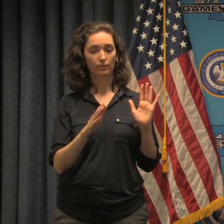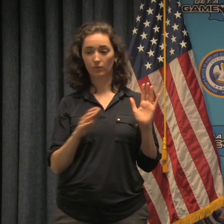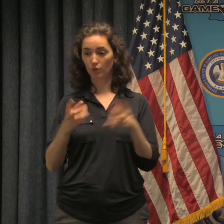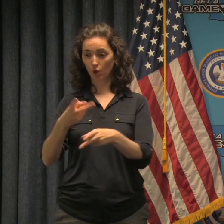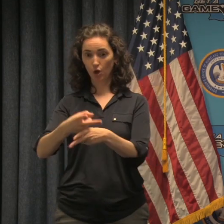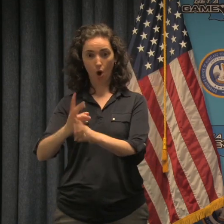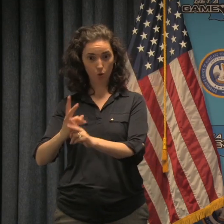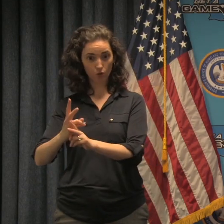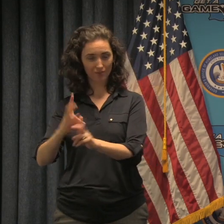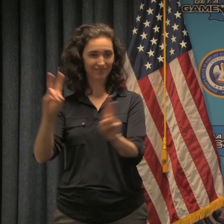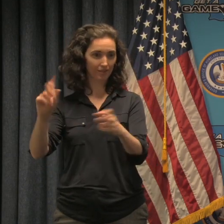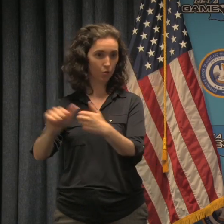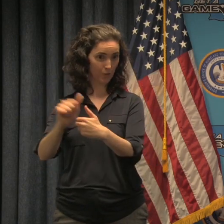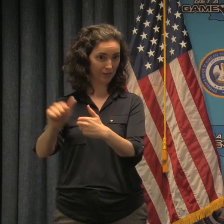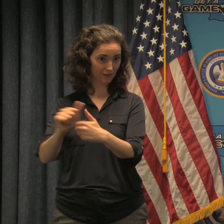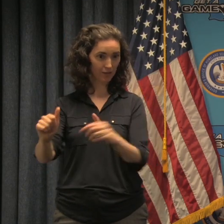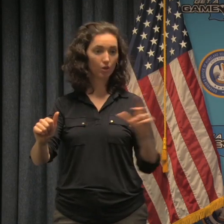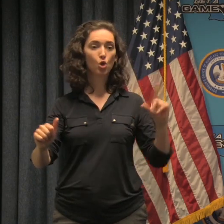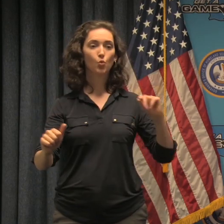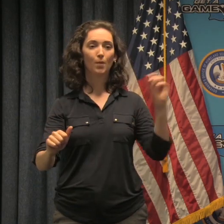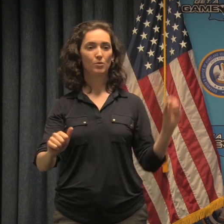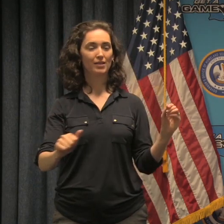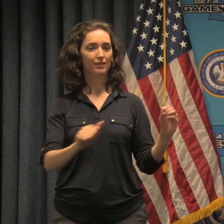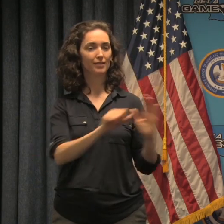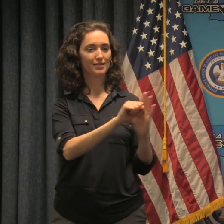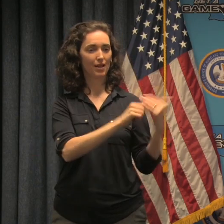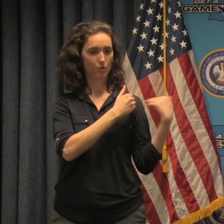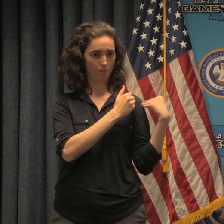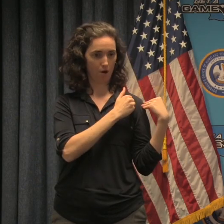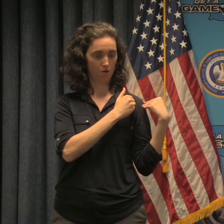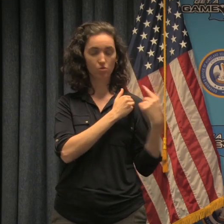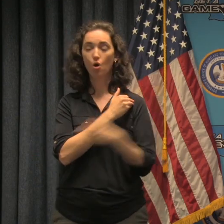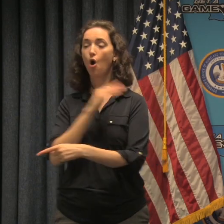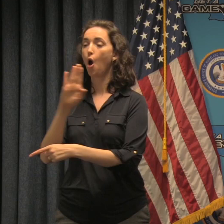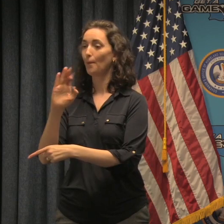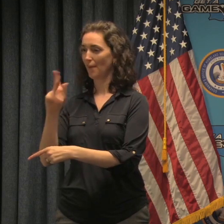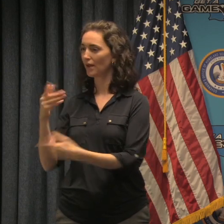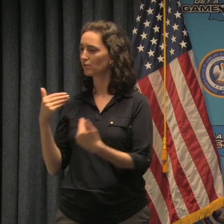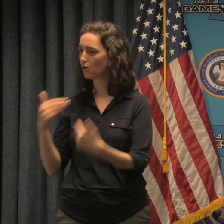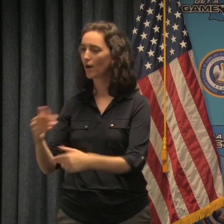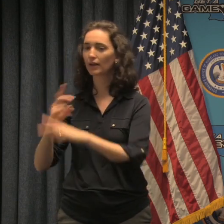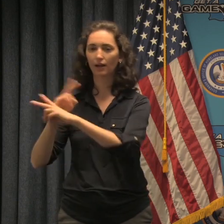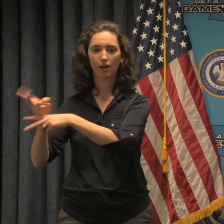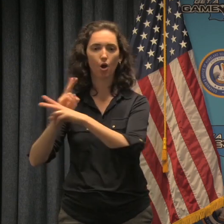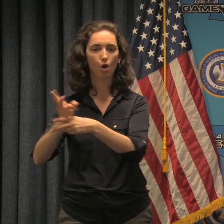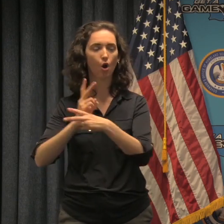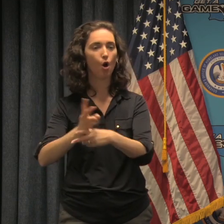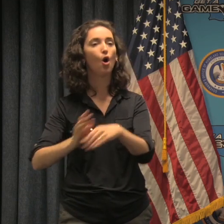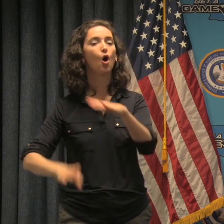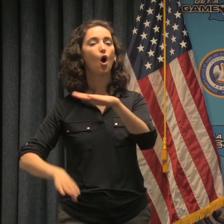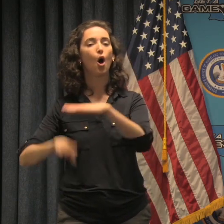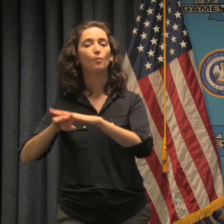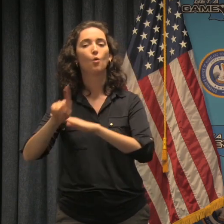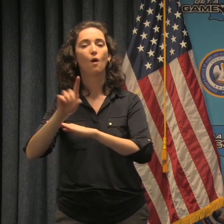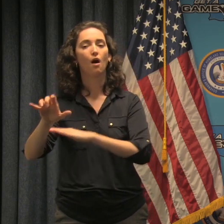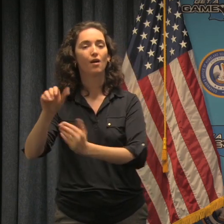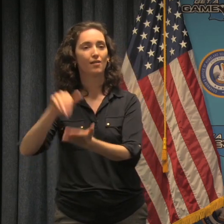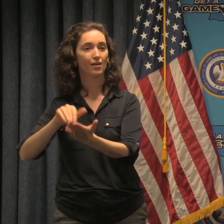those loans in order to spur our banks to give small businesses loans of up to